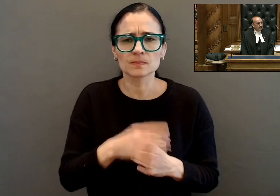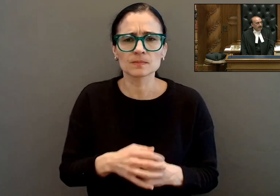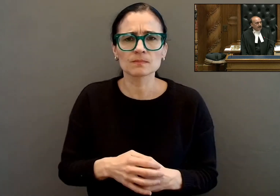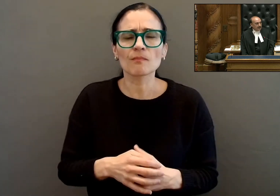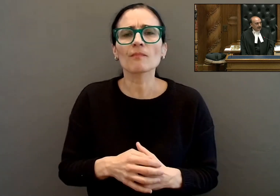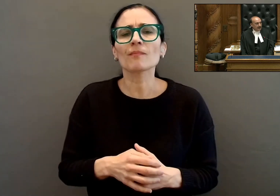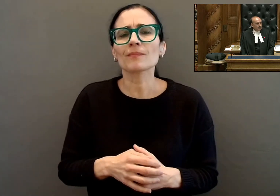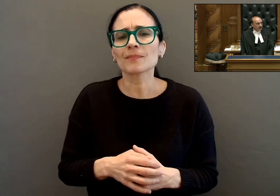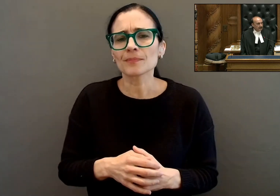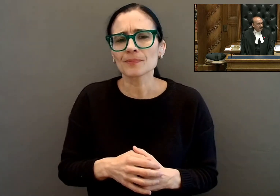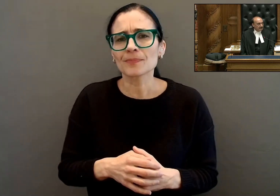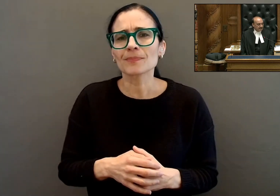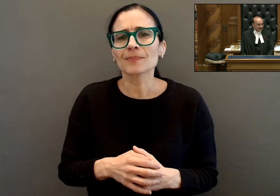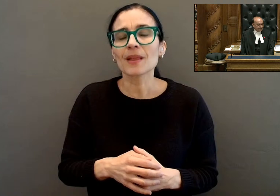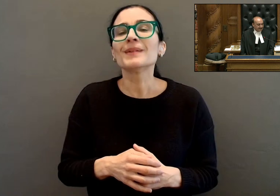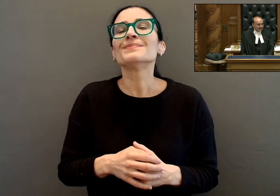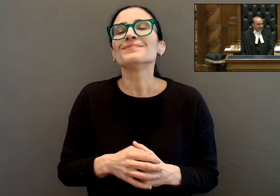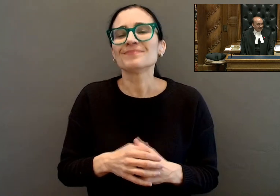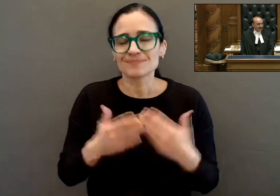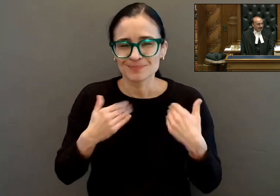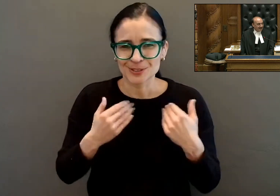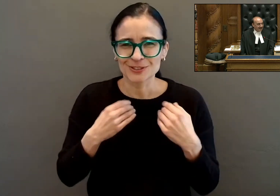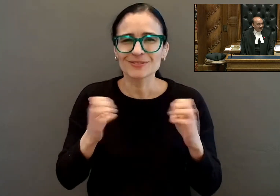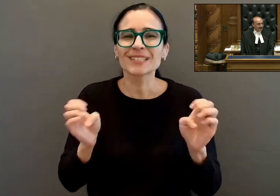Emergency Management, yes.